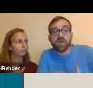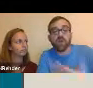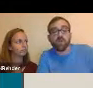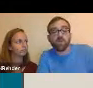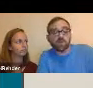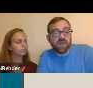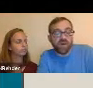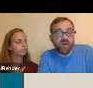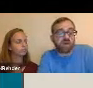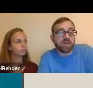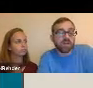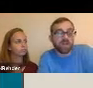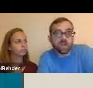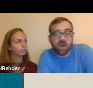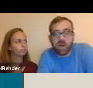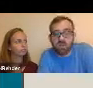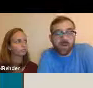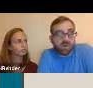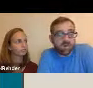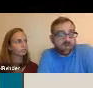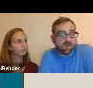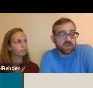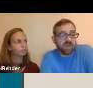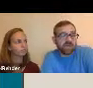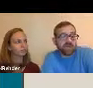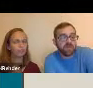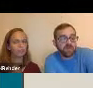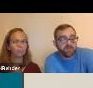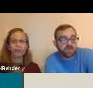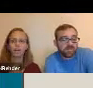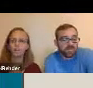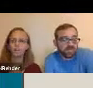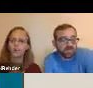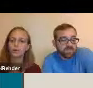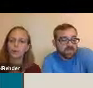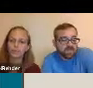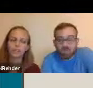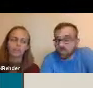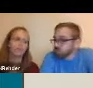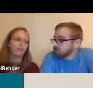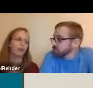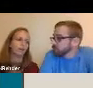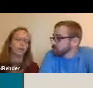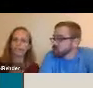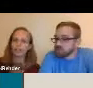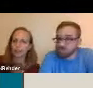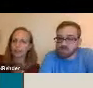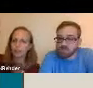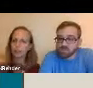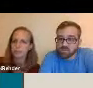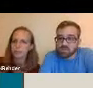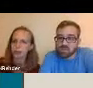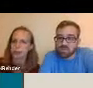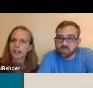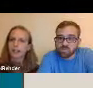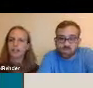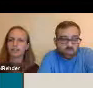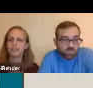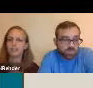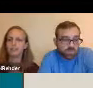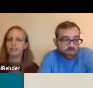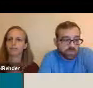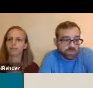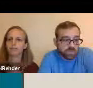me for that calling for quite some time. Yeah. And before we went, we were looking at the website